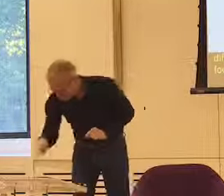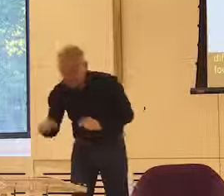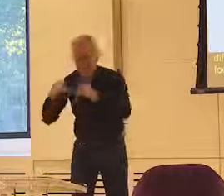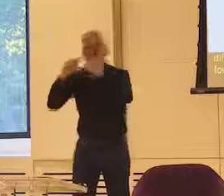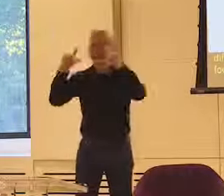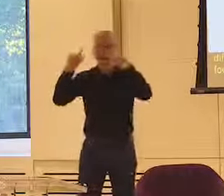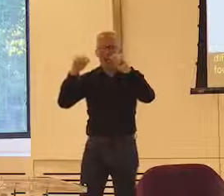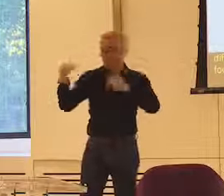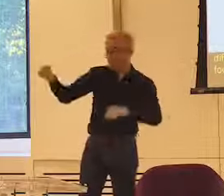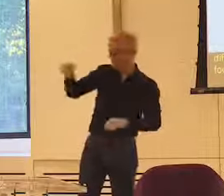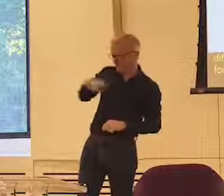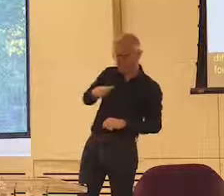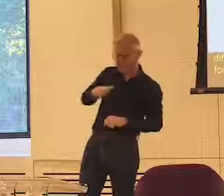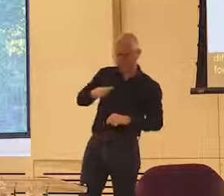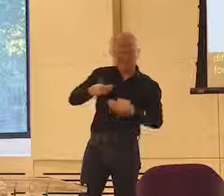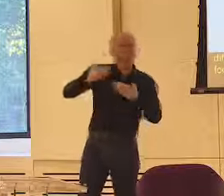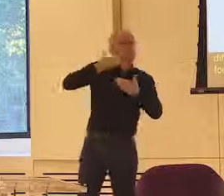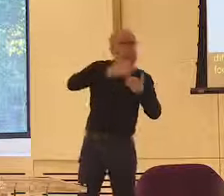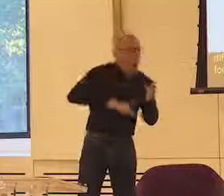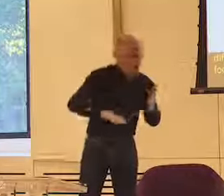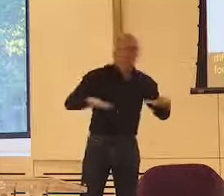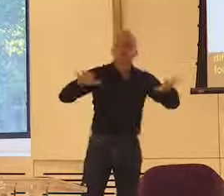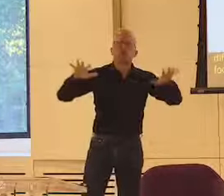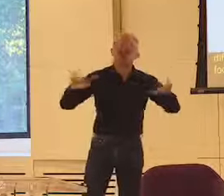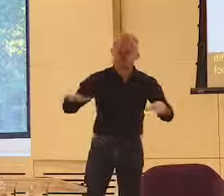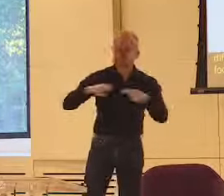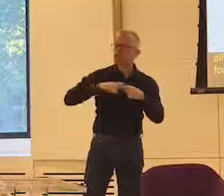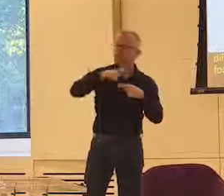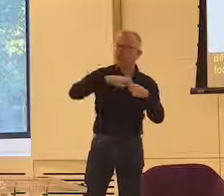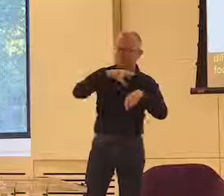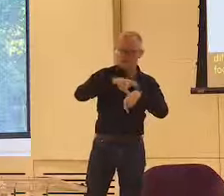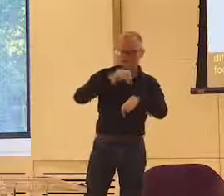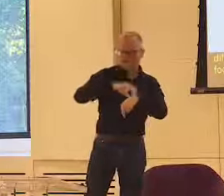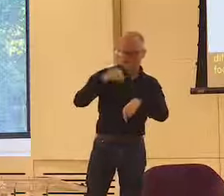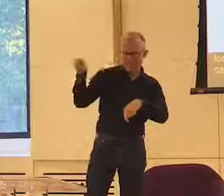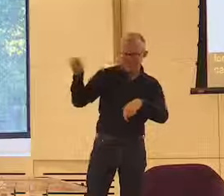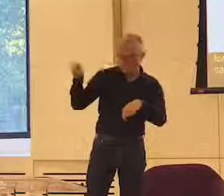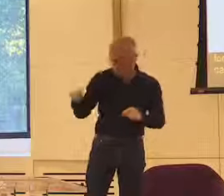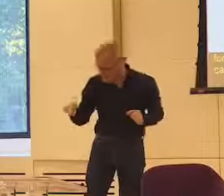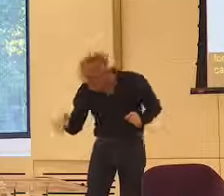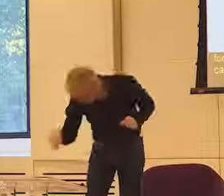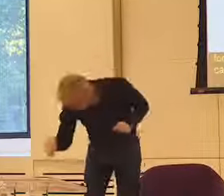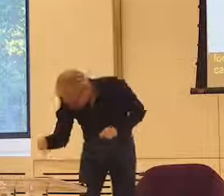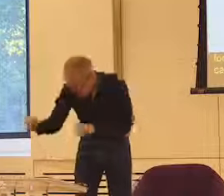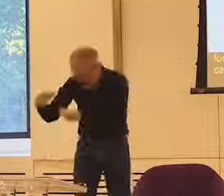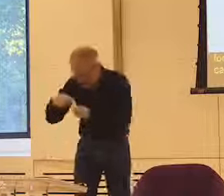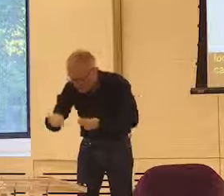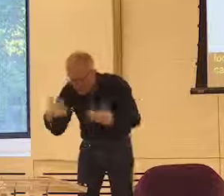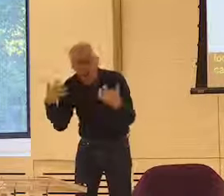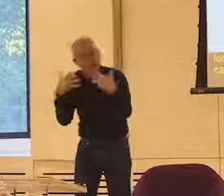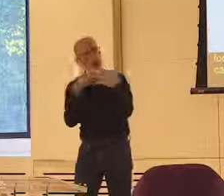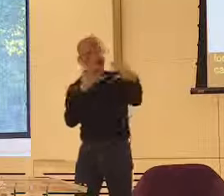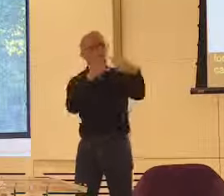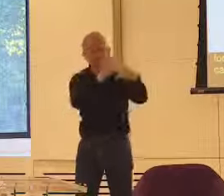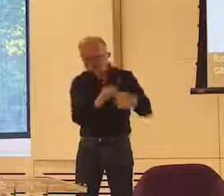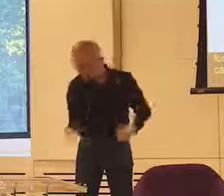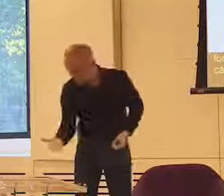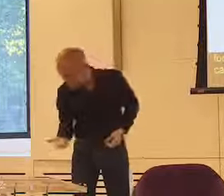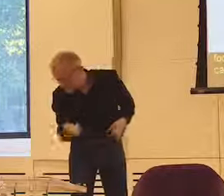far. That card that I have received is from the British Transport Police, and